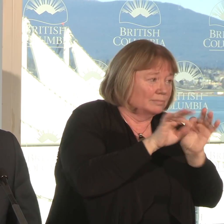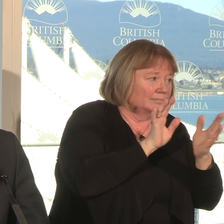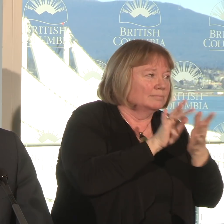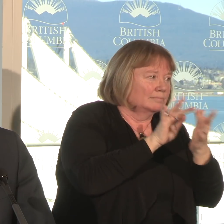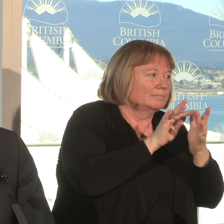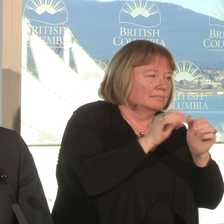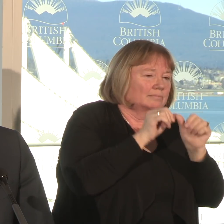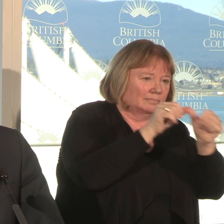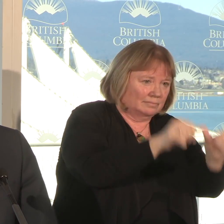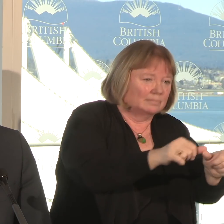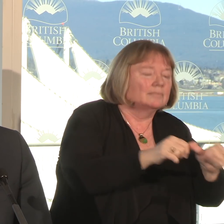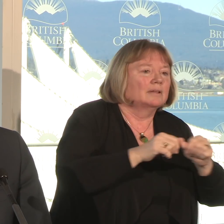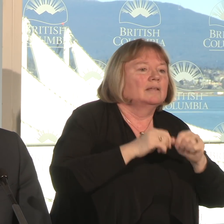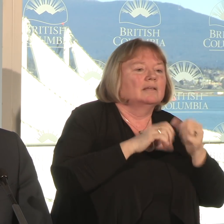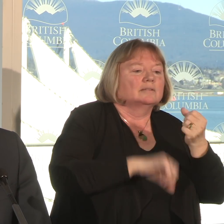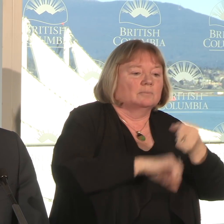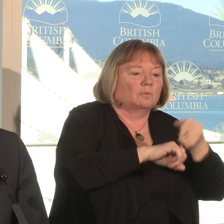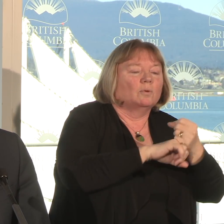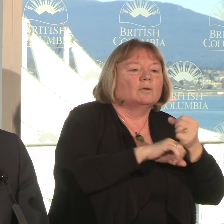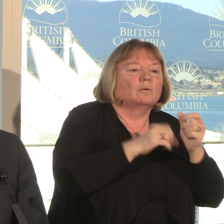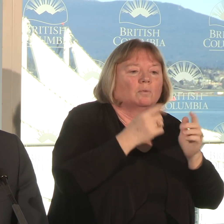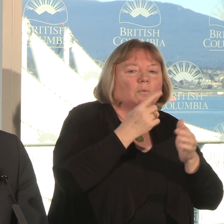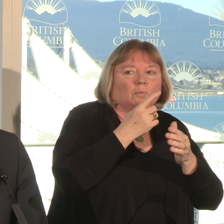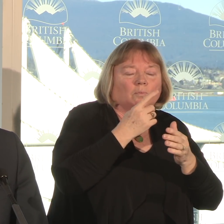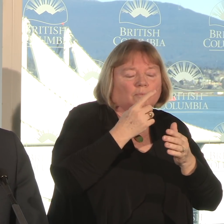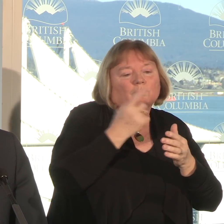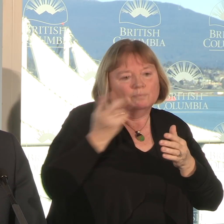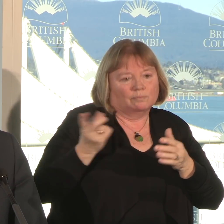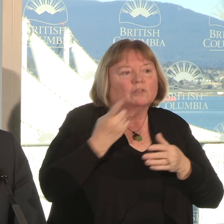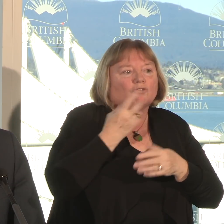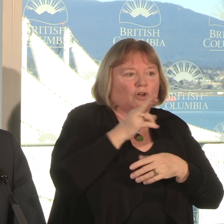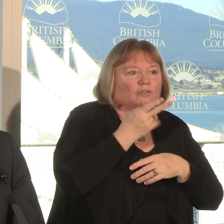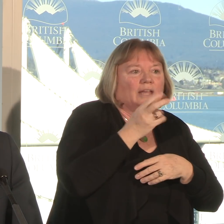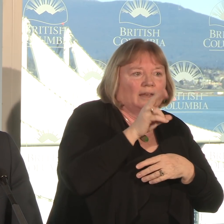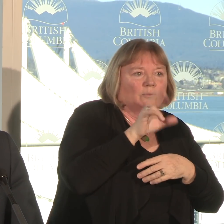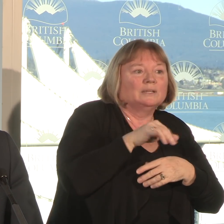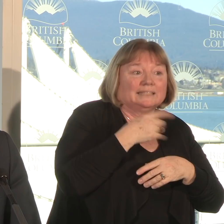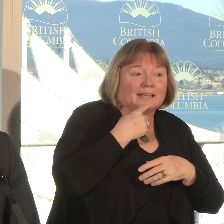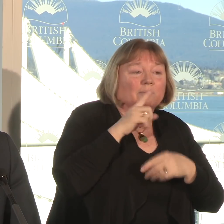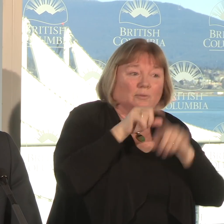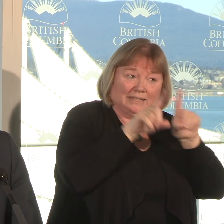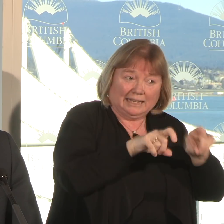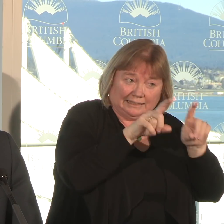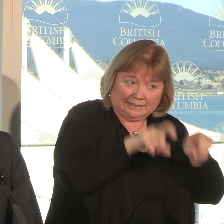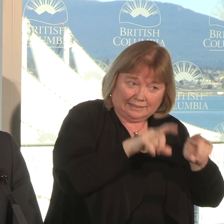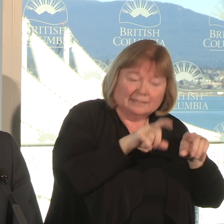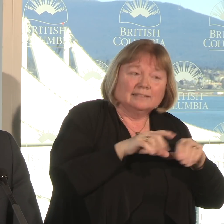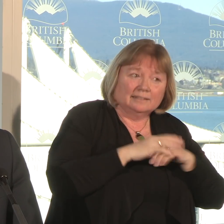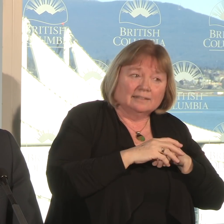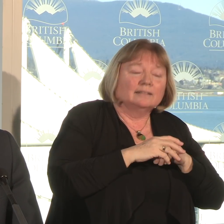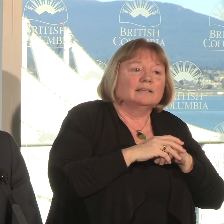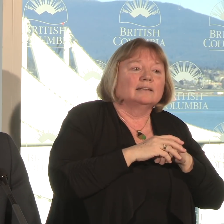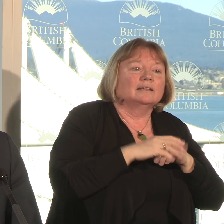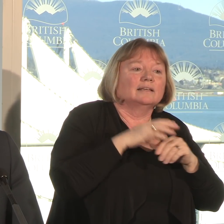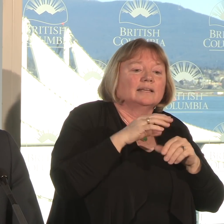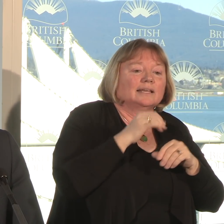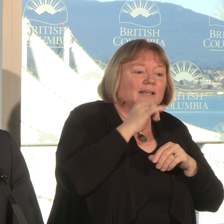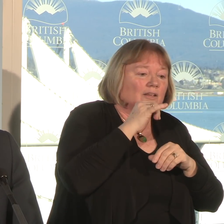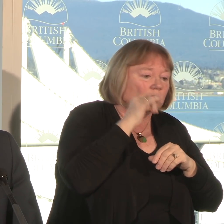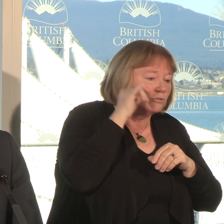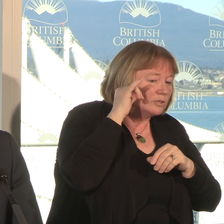effort. I want to reinforce what Dr. Henry has said about testing. I think, as noted yesterday,